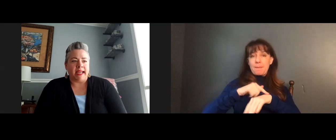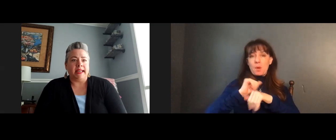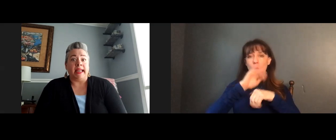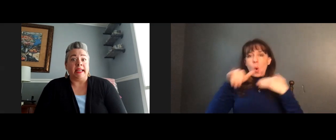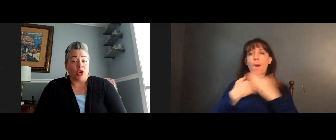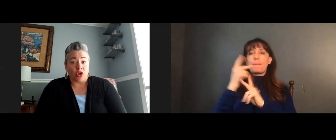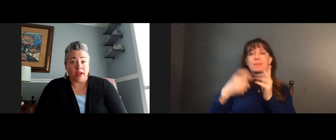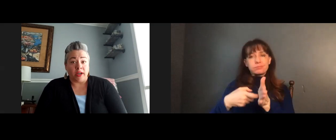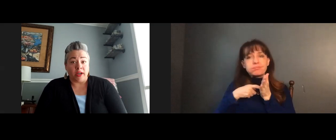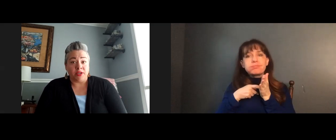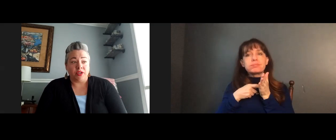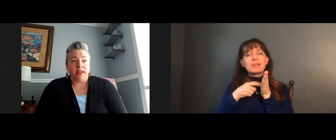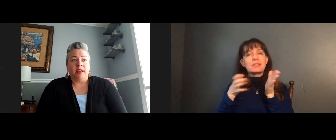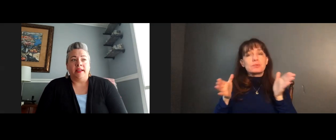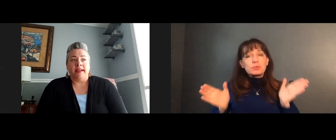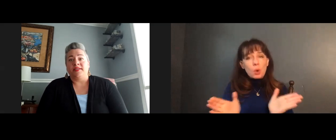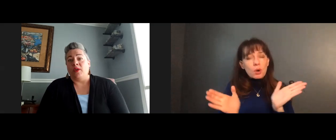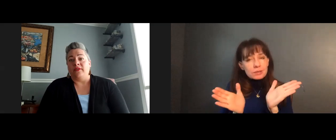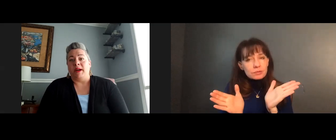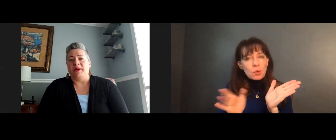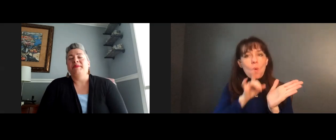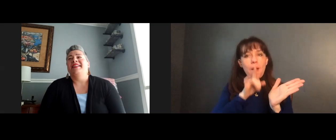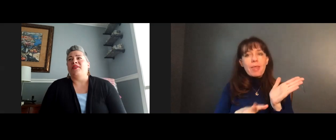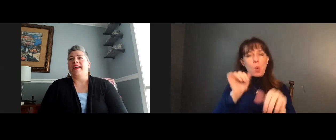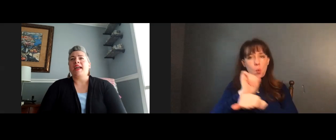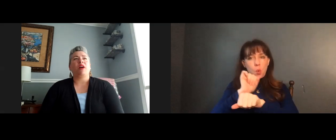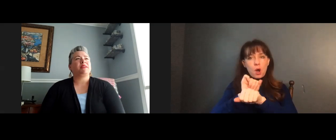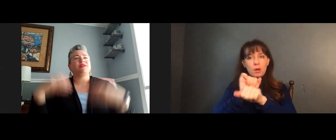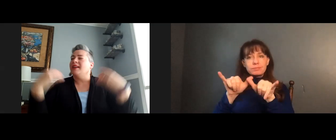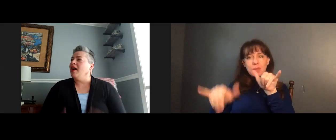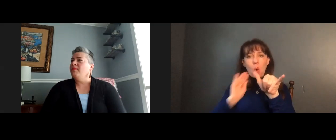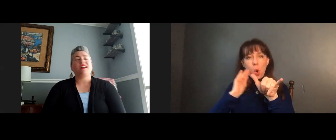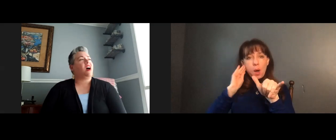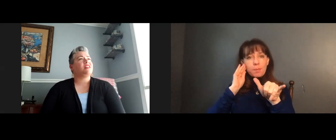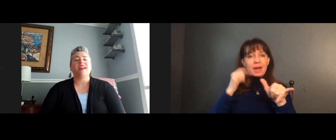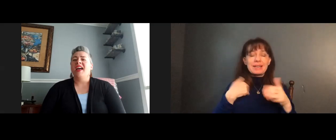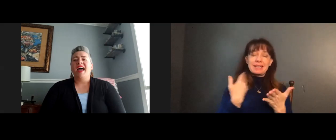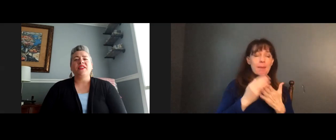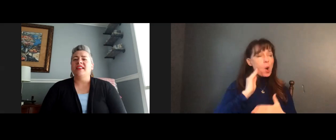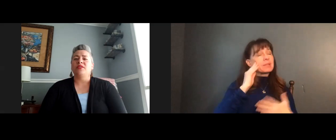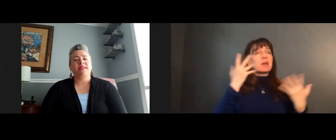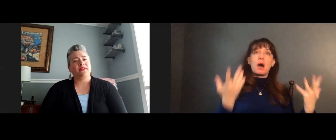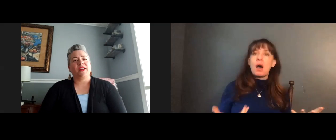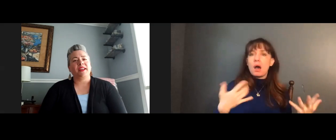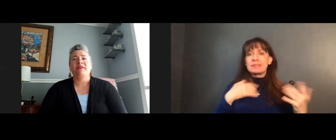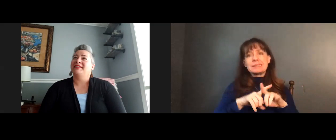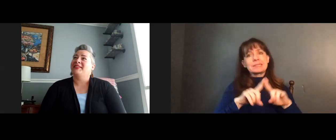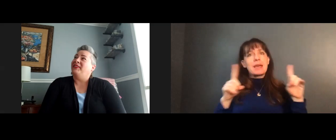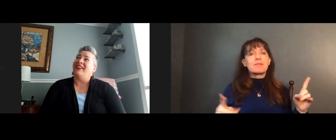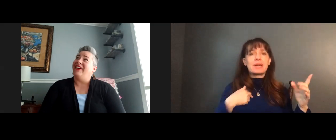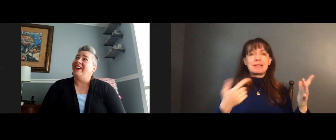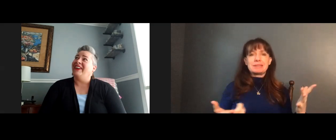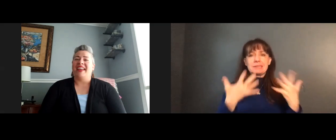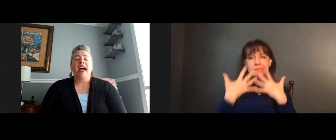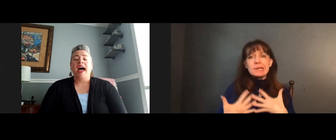mandated and encouraged uh to work from home so i came home because i was like oh my gosh everything's so different what's